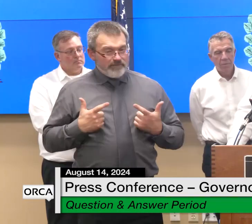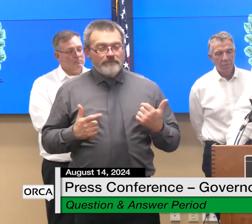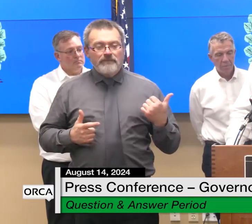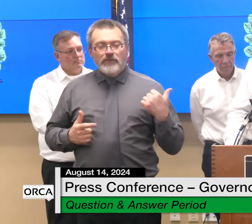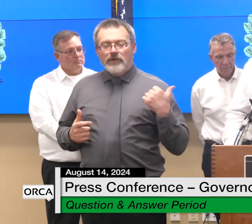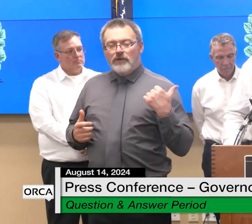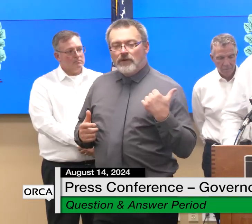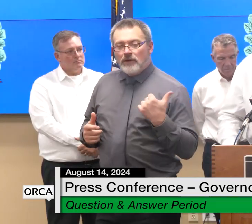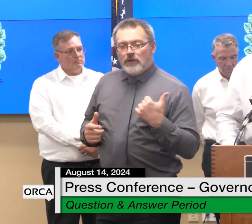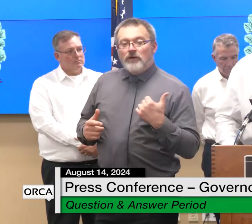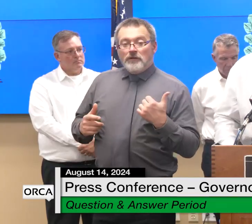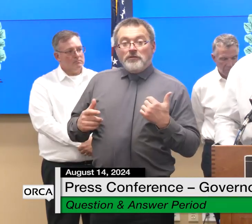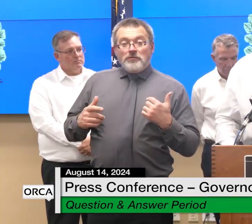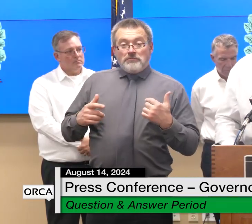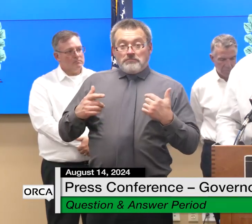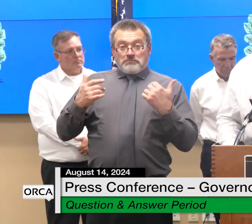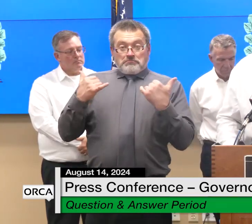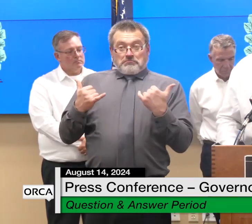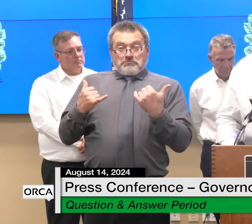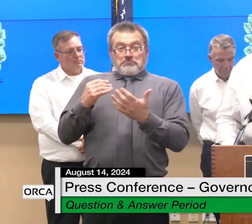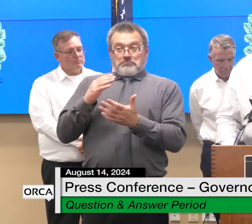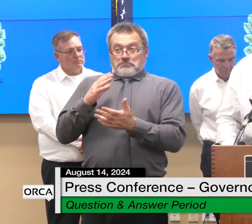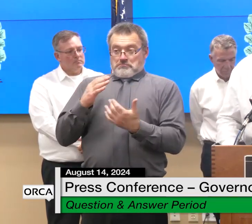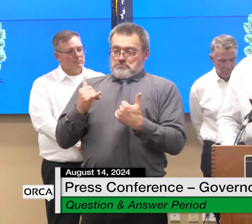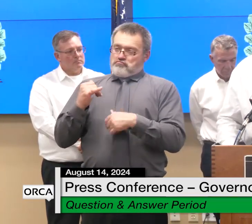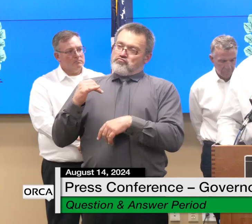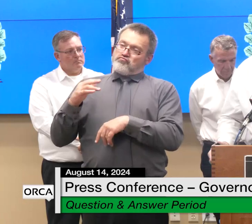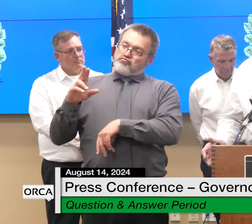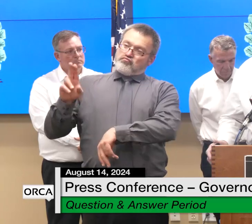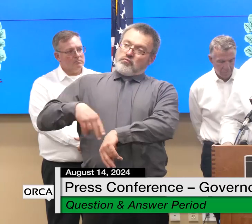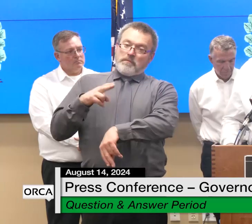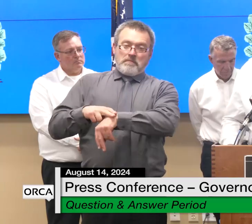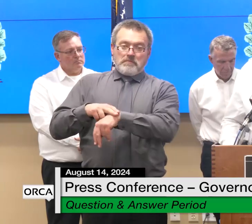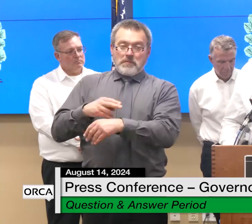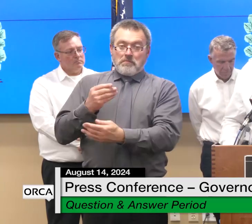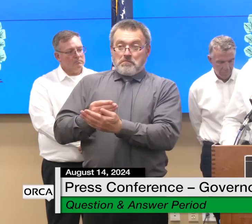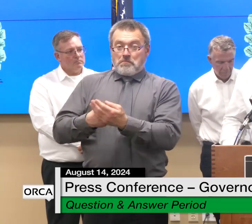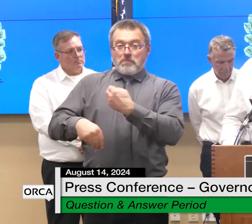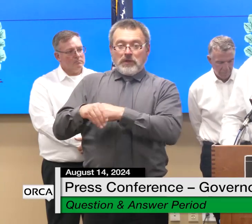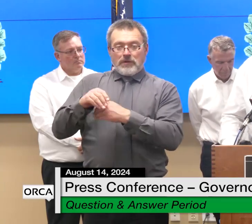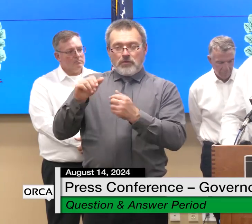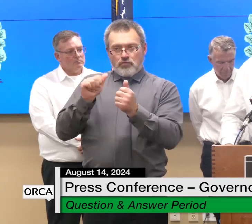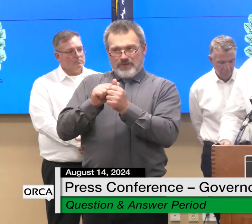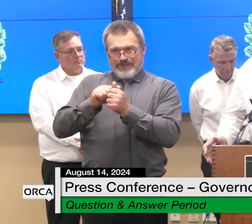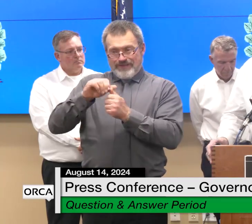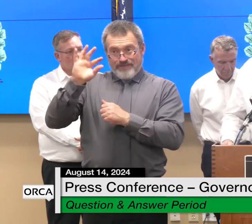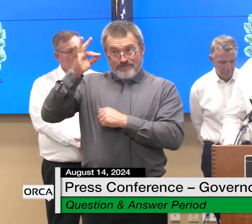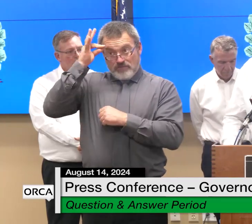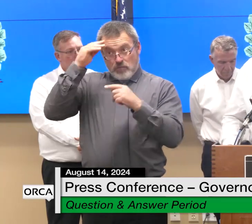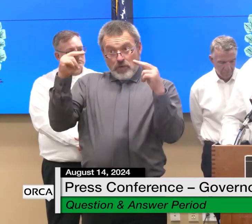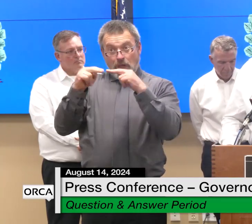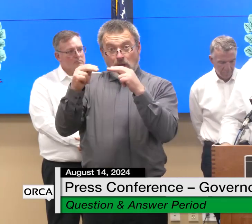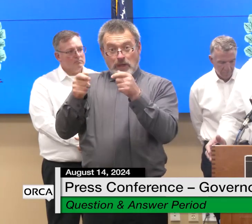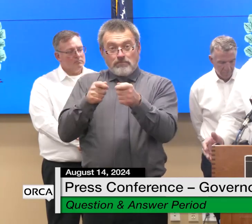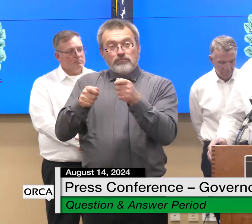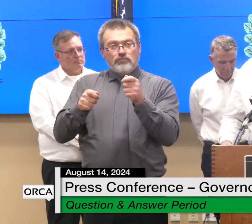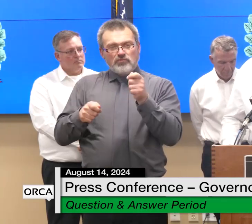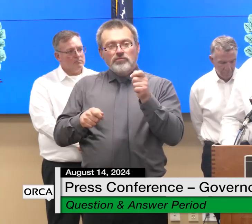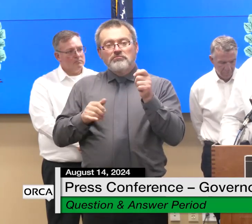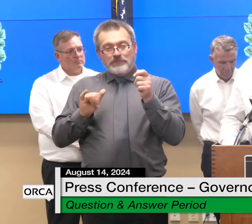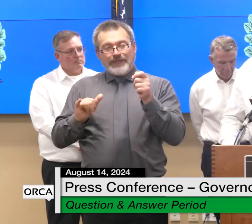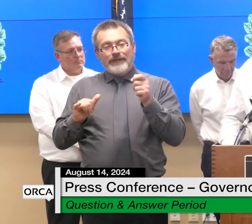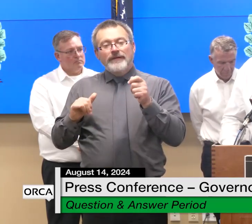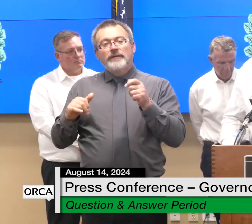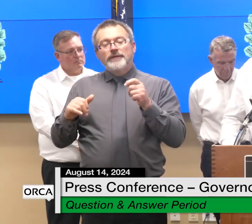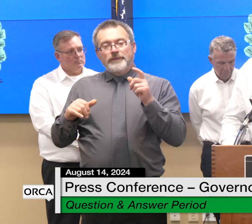Well, our regular book of business is funded through the Federal Highway Administration, and currently we're still within the 2JA 5-year